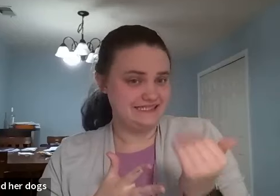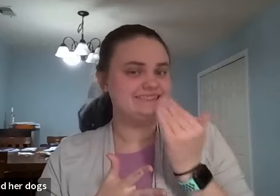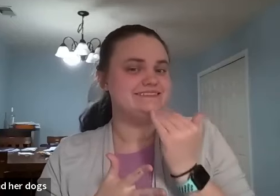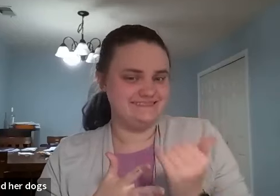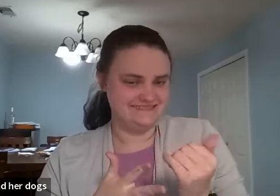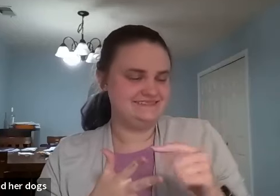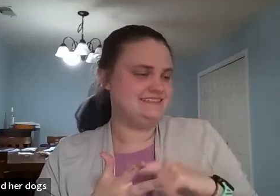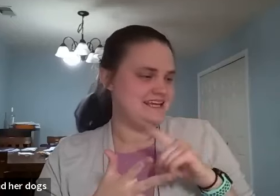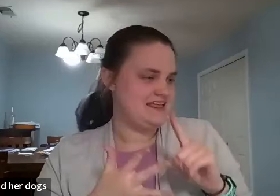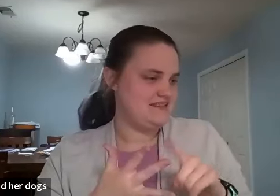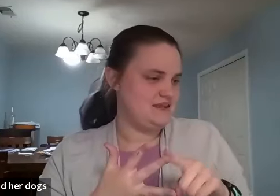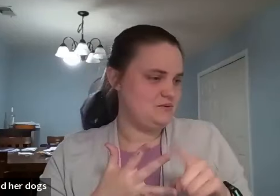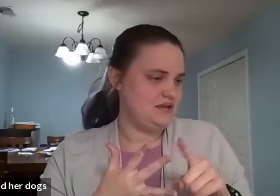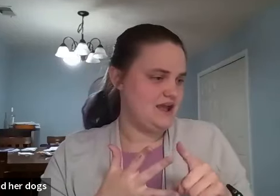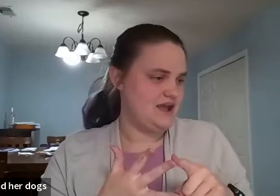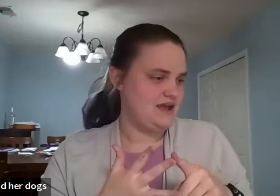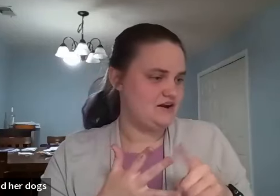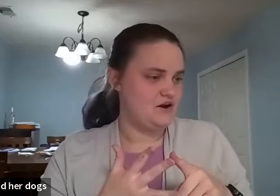sweet. Mm-hmm. Then we had our